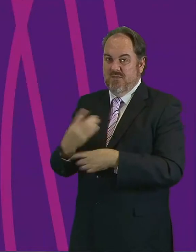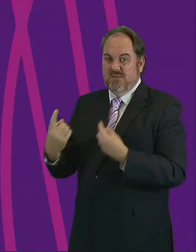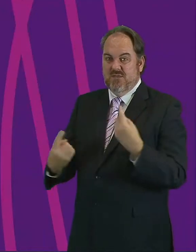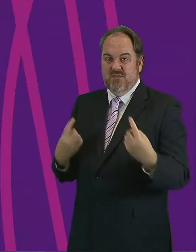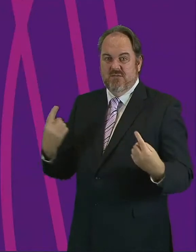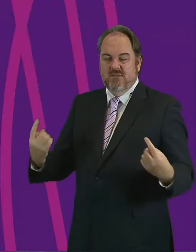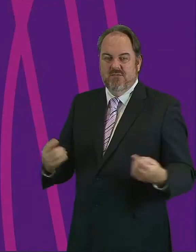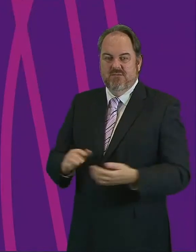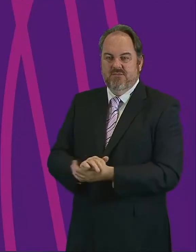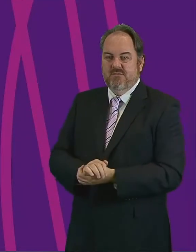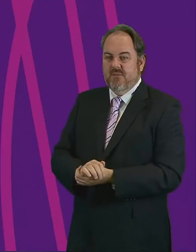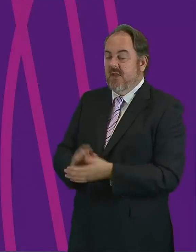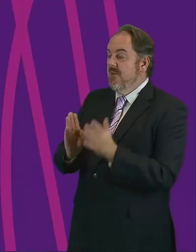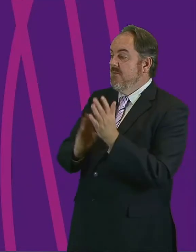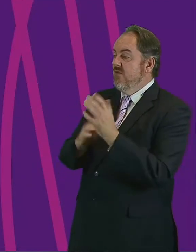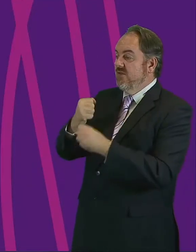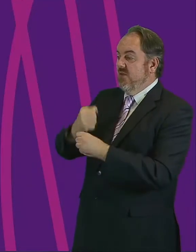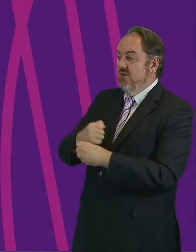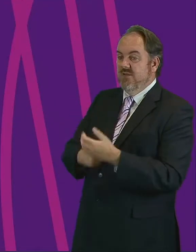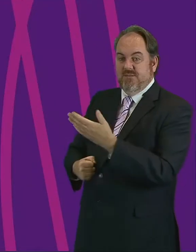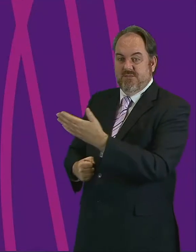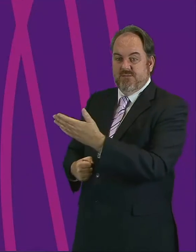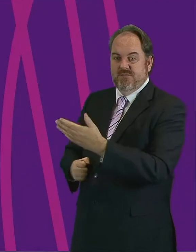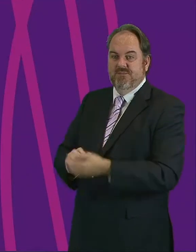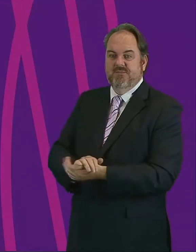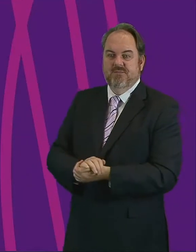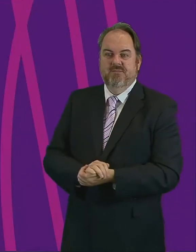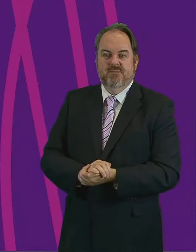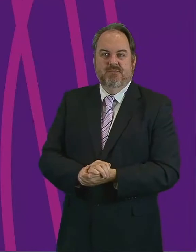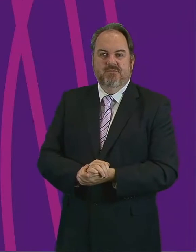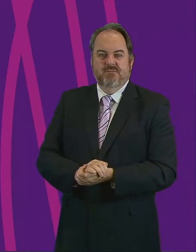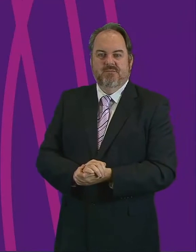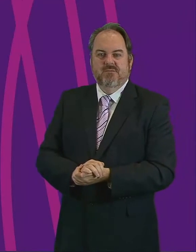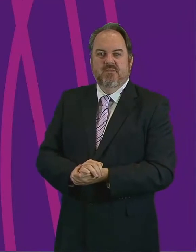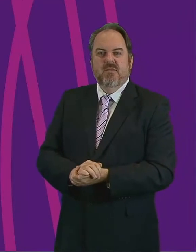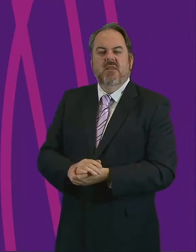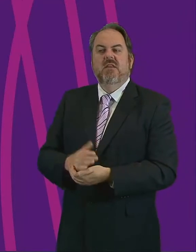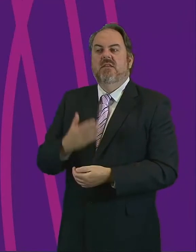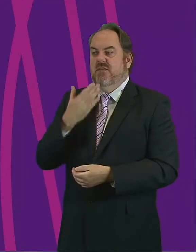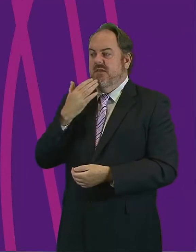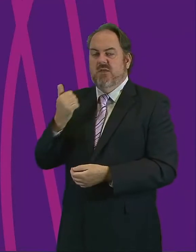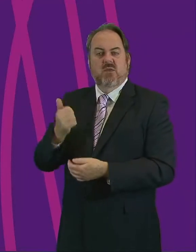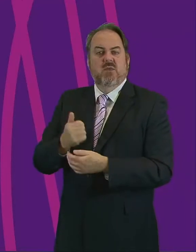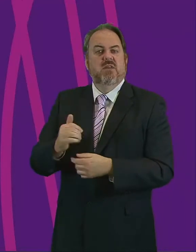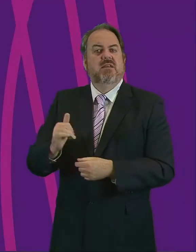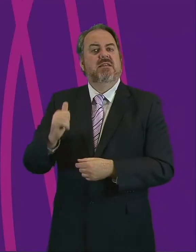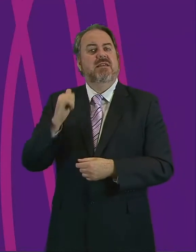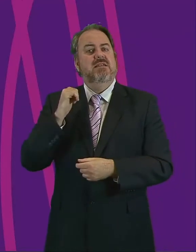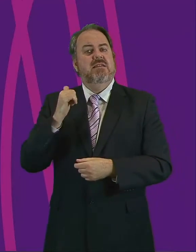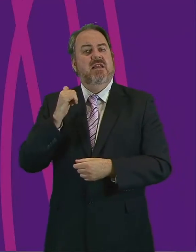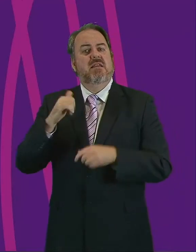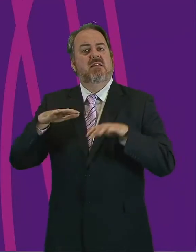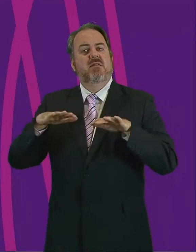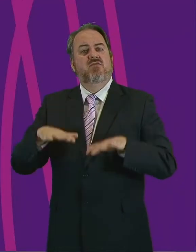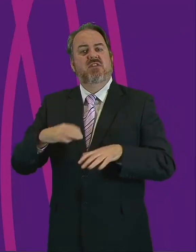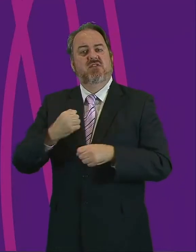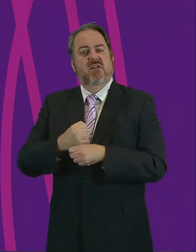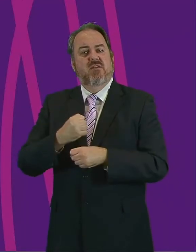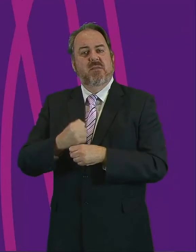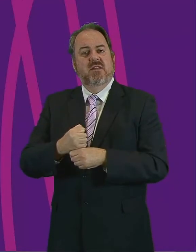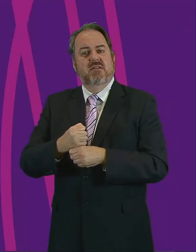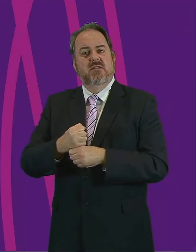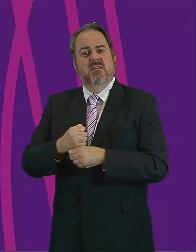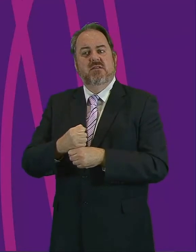Maurice Golden, followed by Kenneth Gibson. Thank you, Deputy Presiding Officer. Yesterday, the British Government gave Scotland's tourism